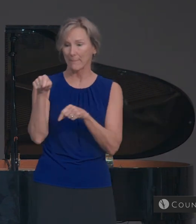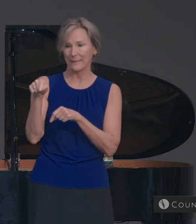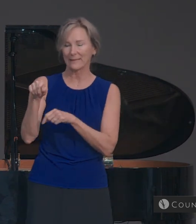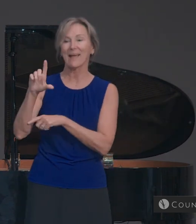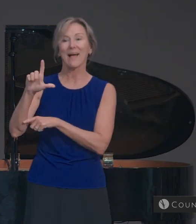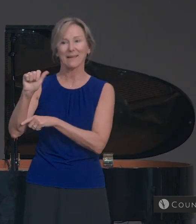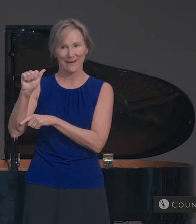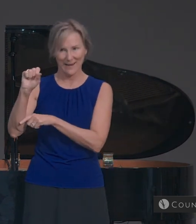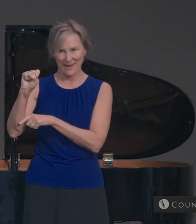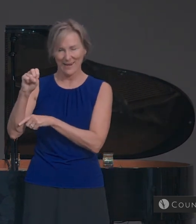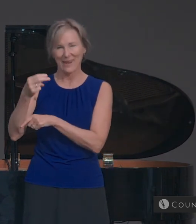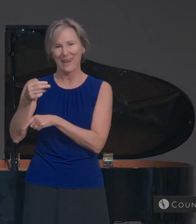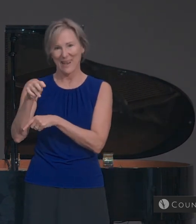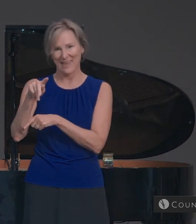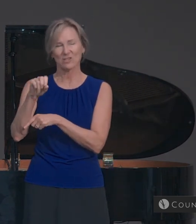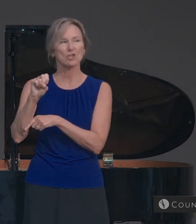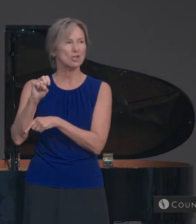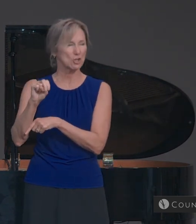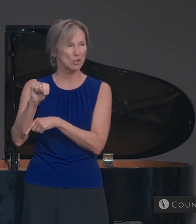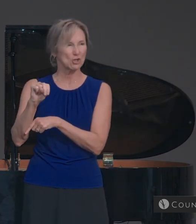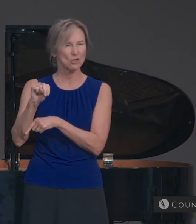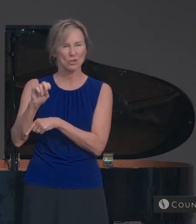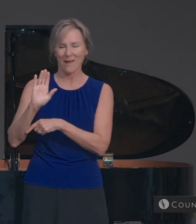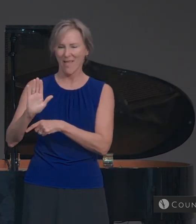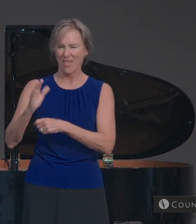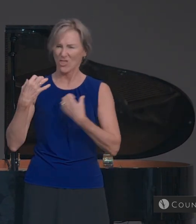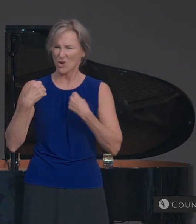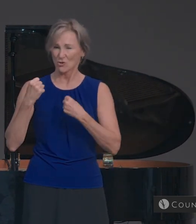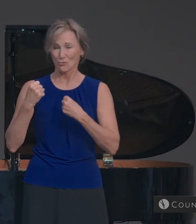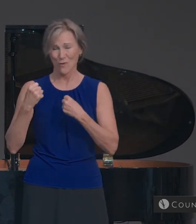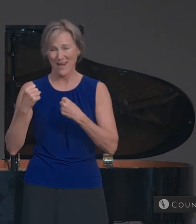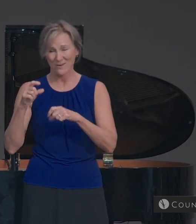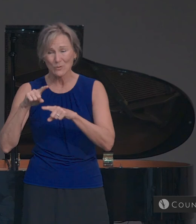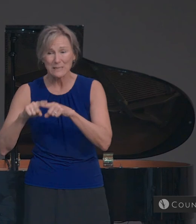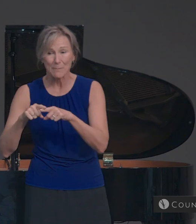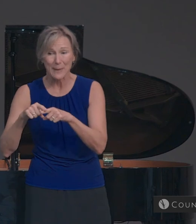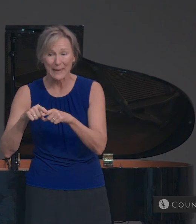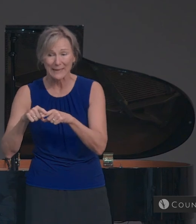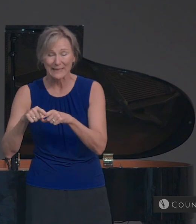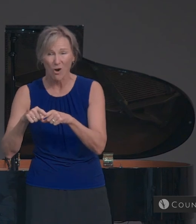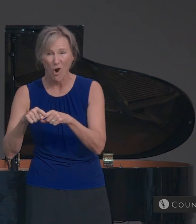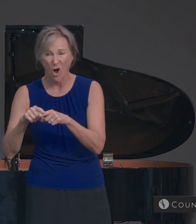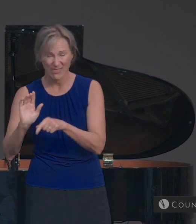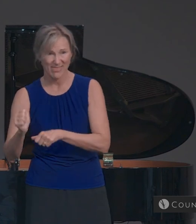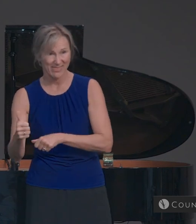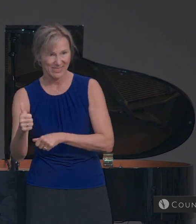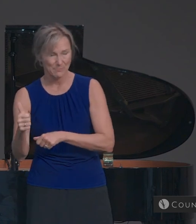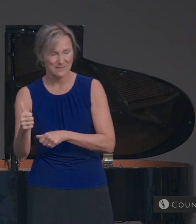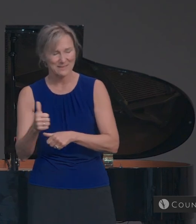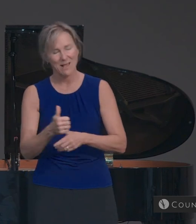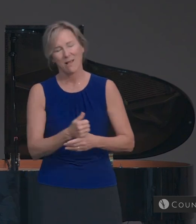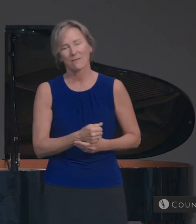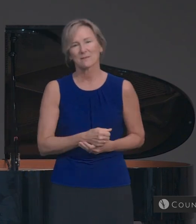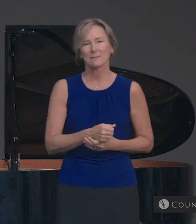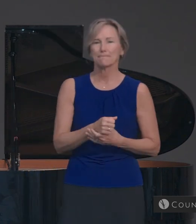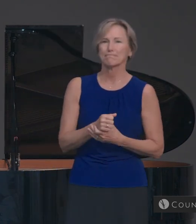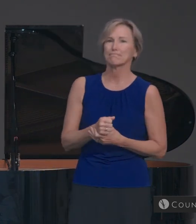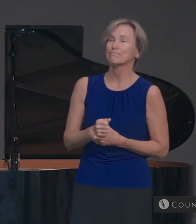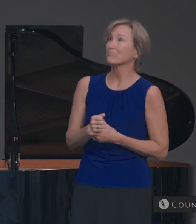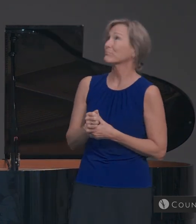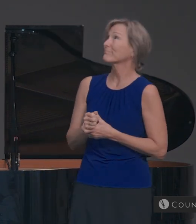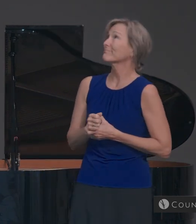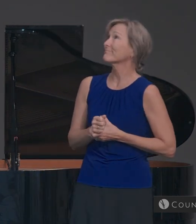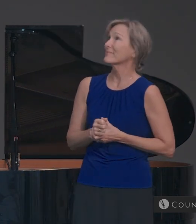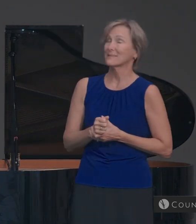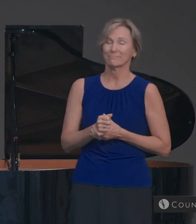The beginning of sin was their reliance on their military strength rather than God. 2 Kings 18 actually records the capture and fall